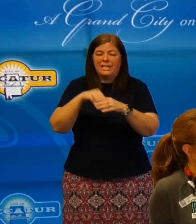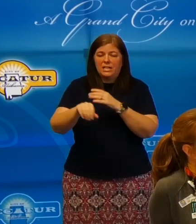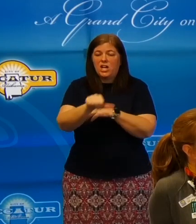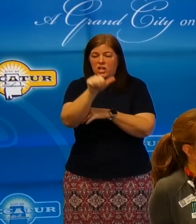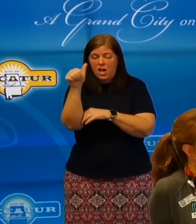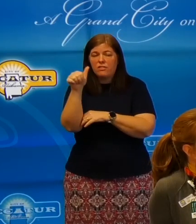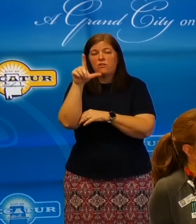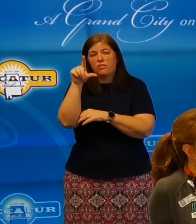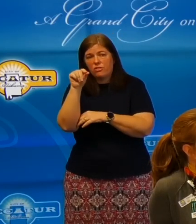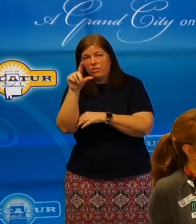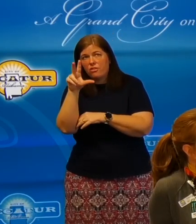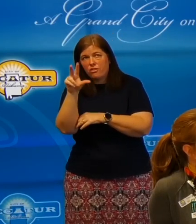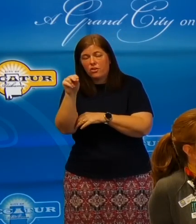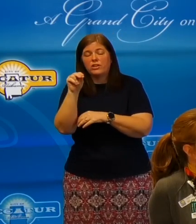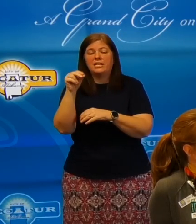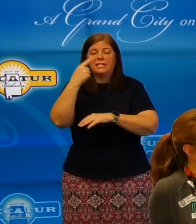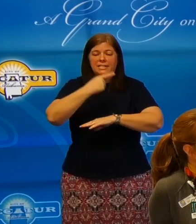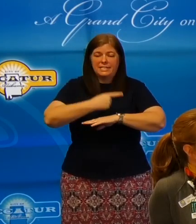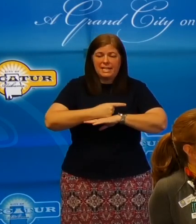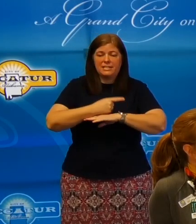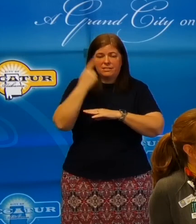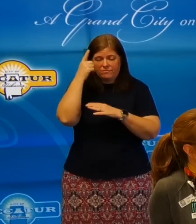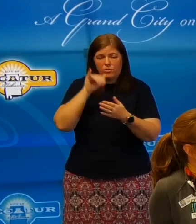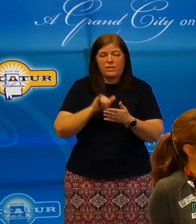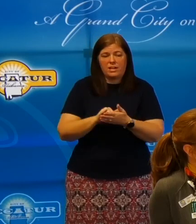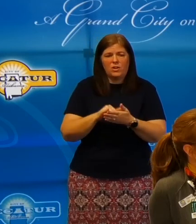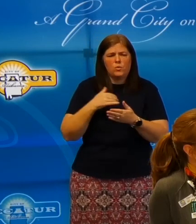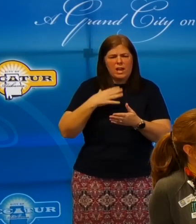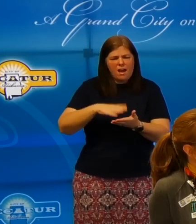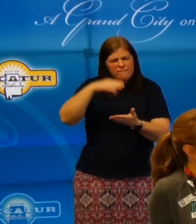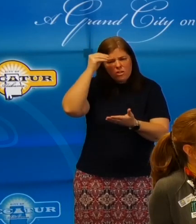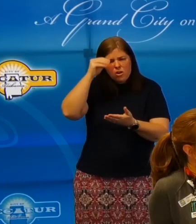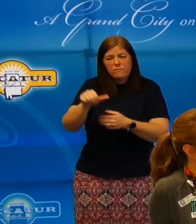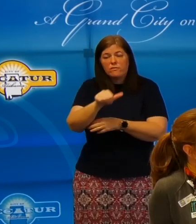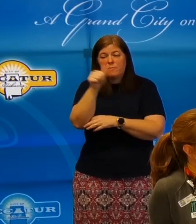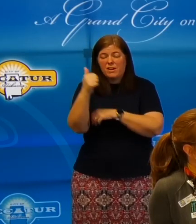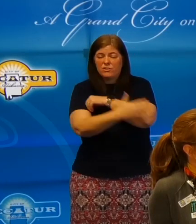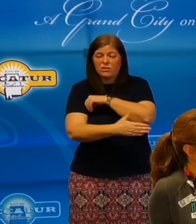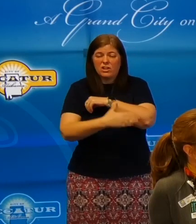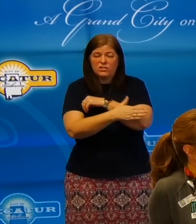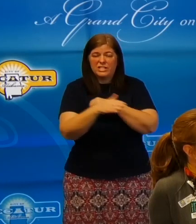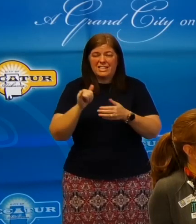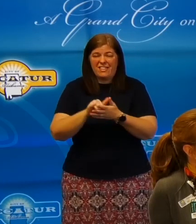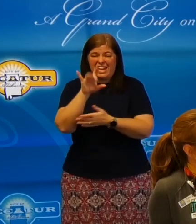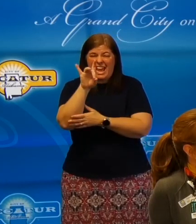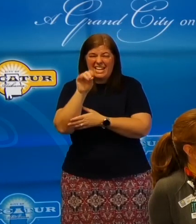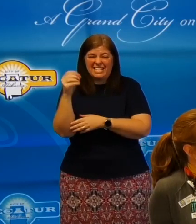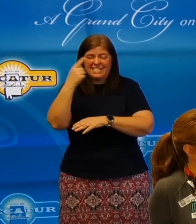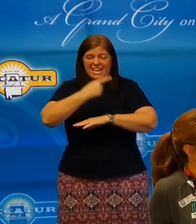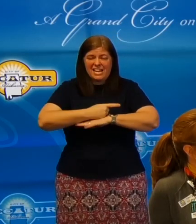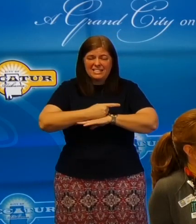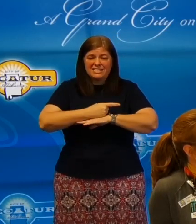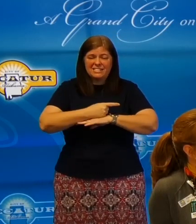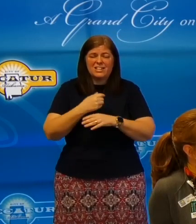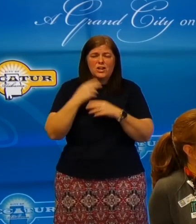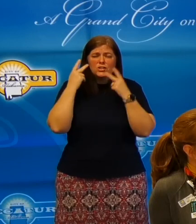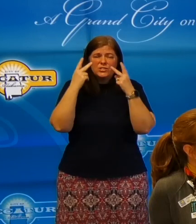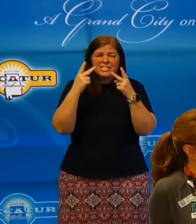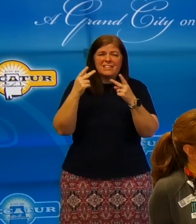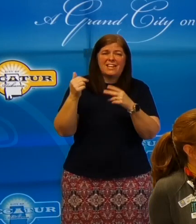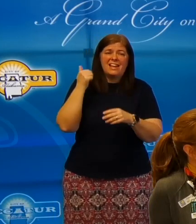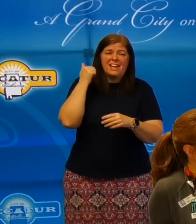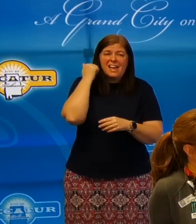us to that time period. So we have learned from other countries that an 80-day time period you see on the every day when they